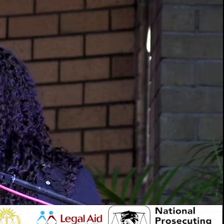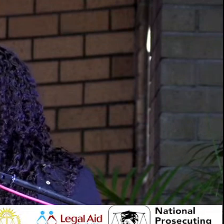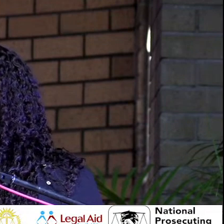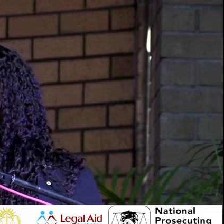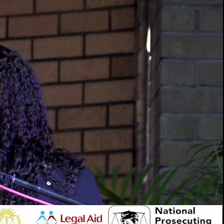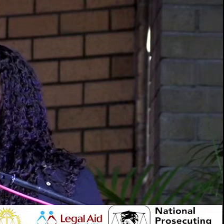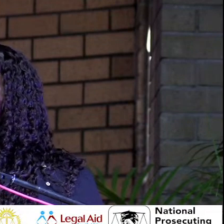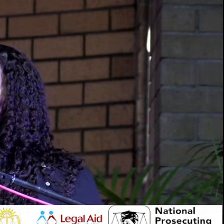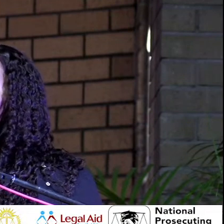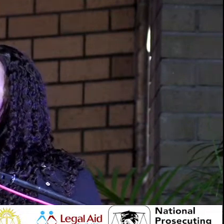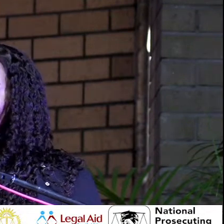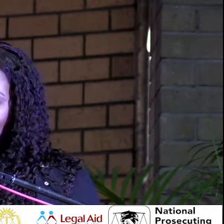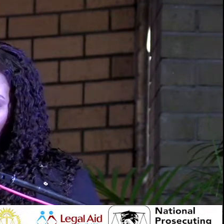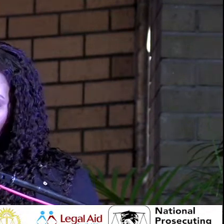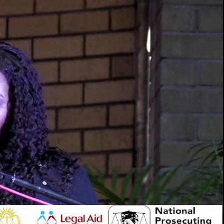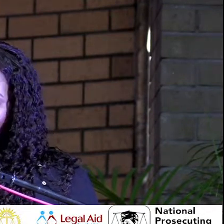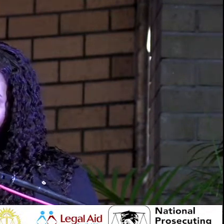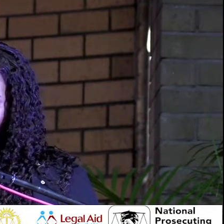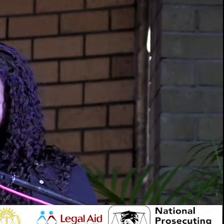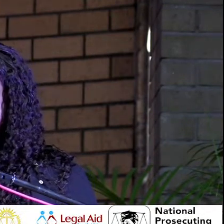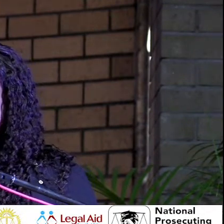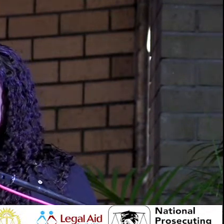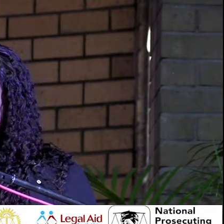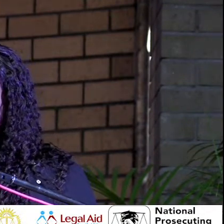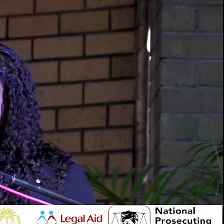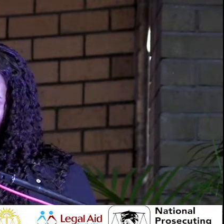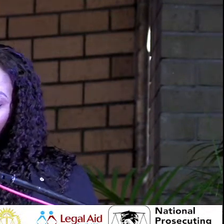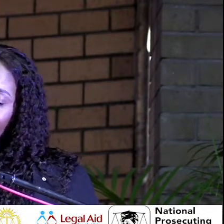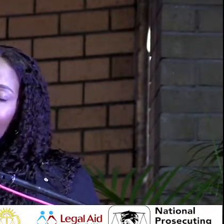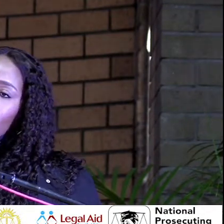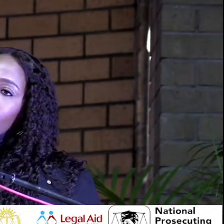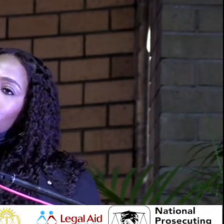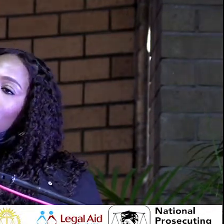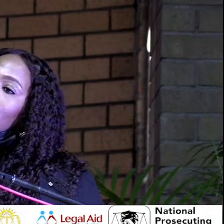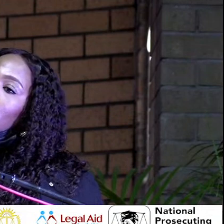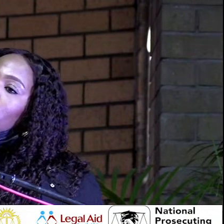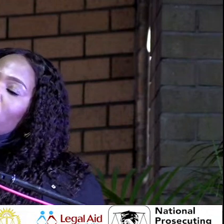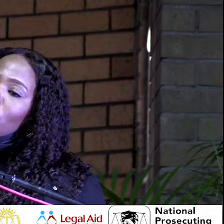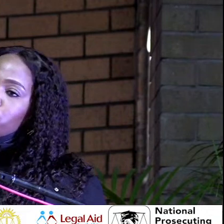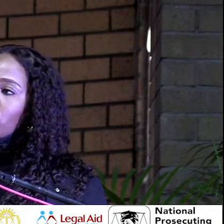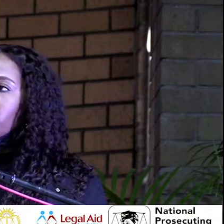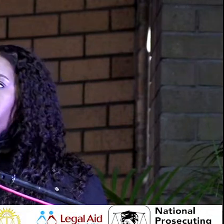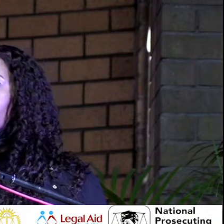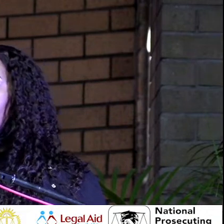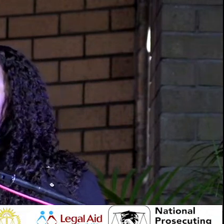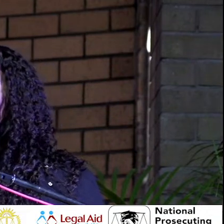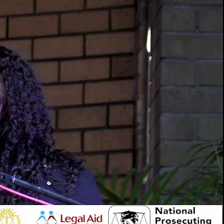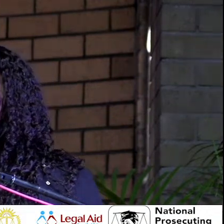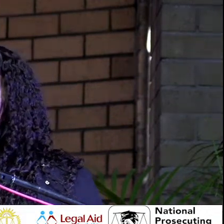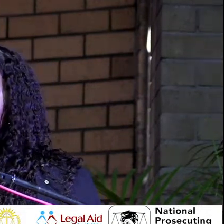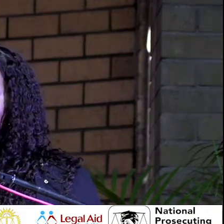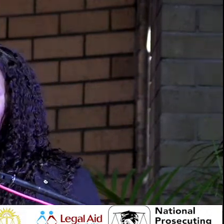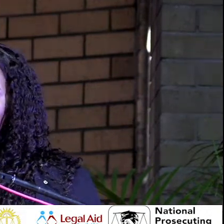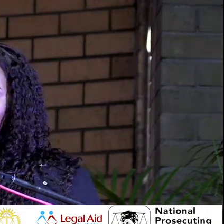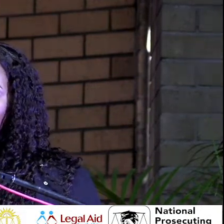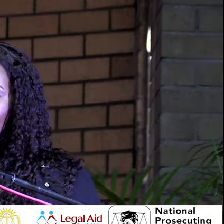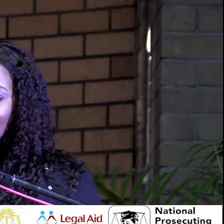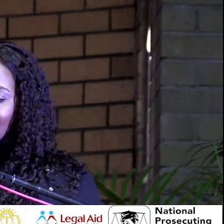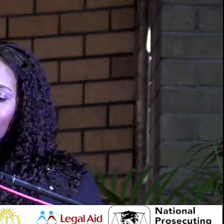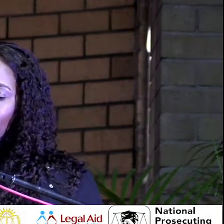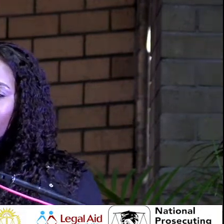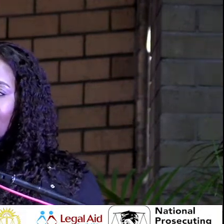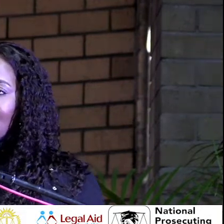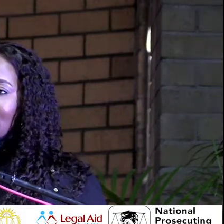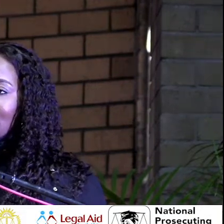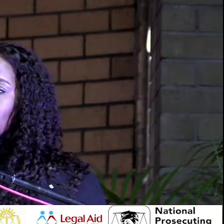nto ebalulekileyo ke ngoku ukukhuseleko labantu ekuhlaleni ngakumbi ke ngoku kuye kwajonga kwamatyala